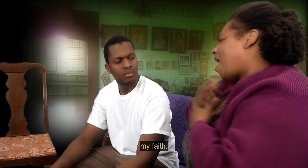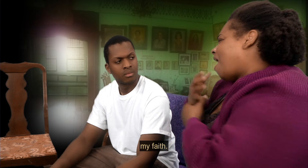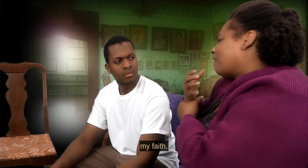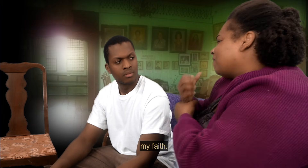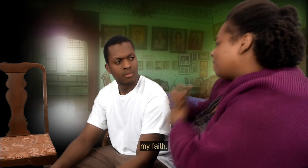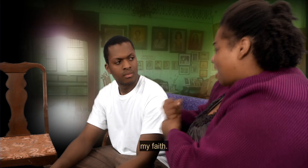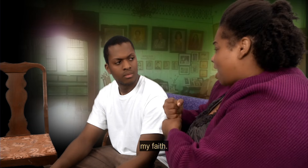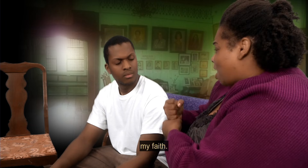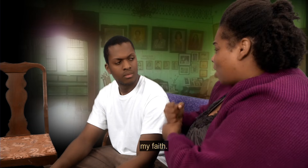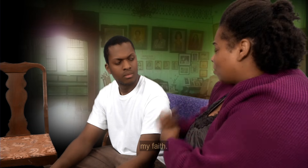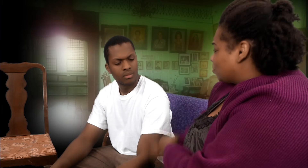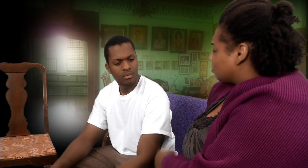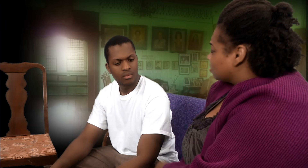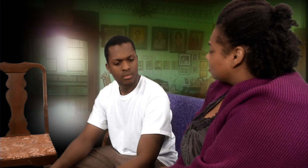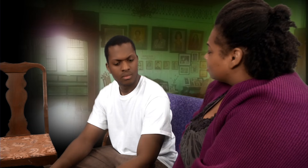my faith.